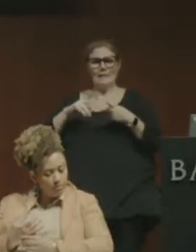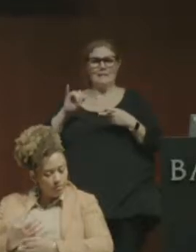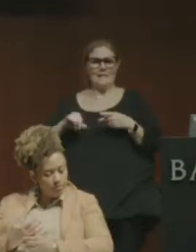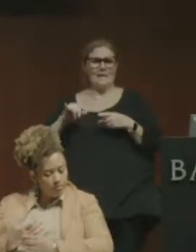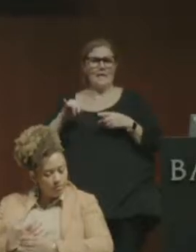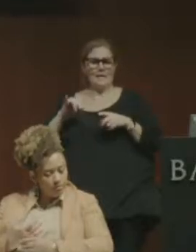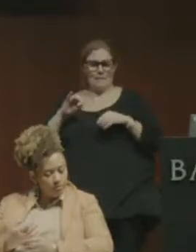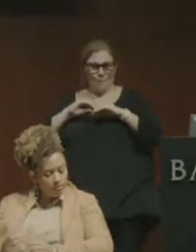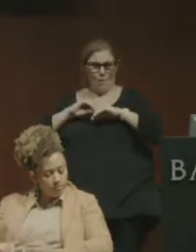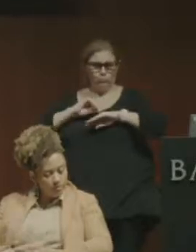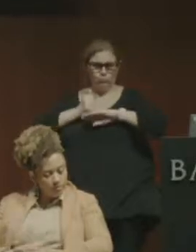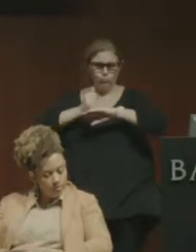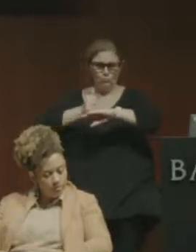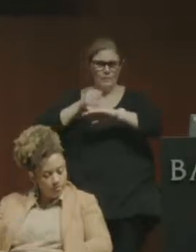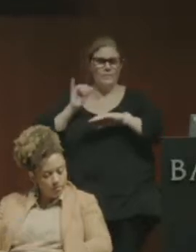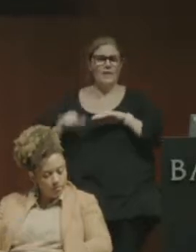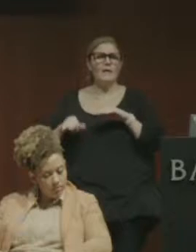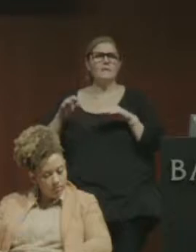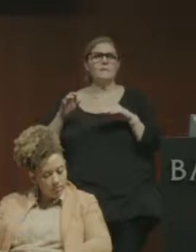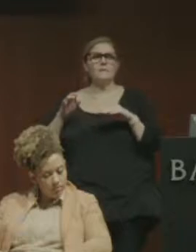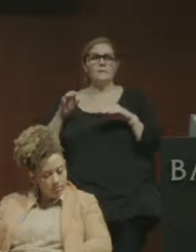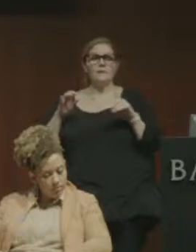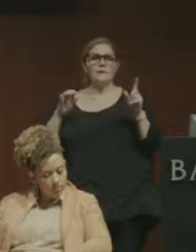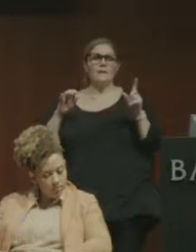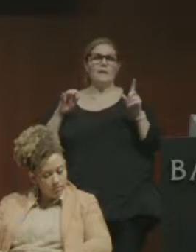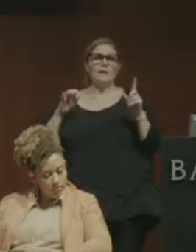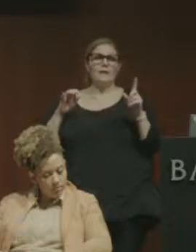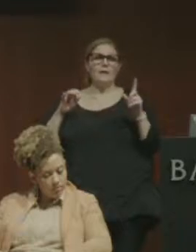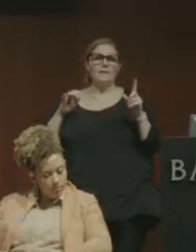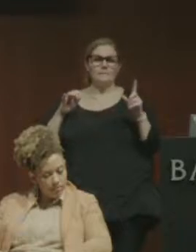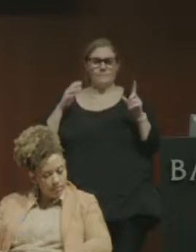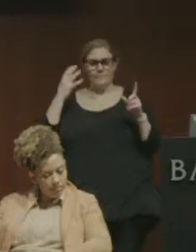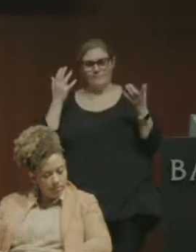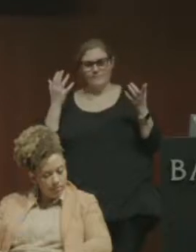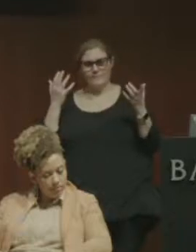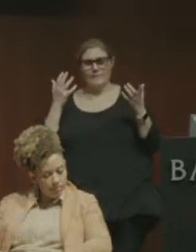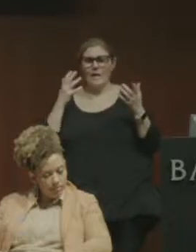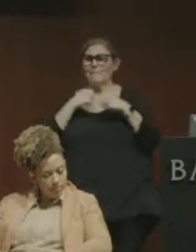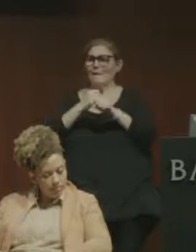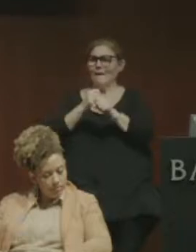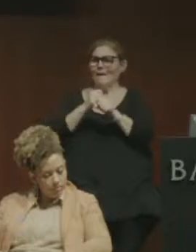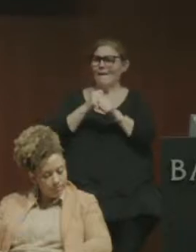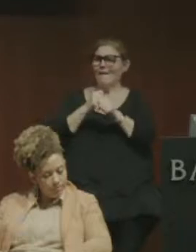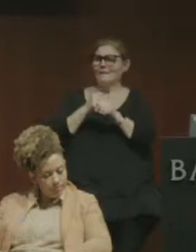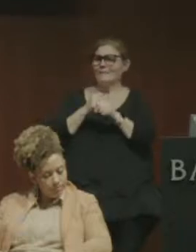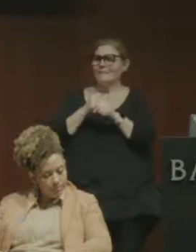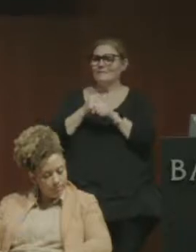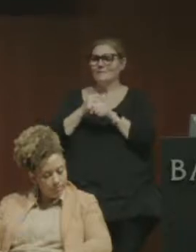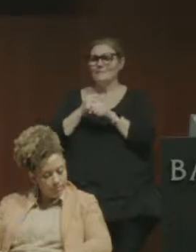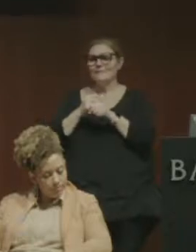carceral organization of urban spaces, kind of creates